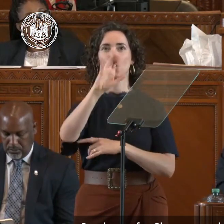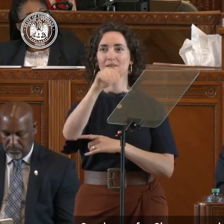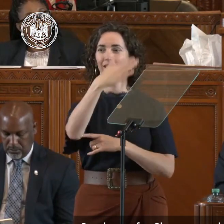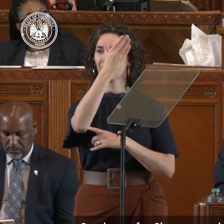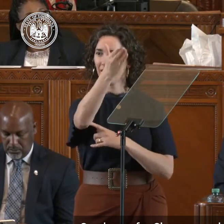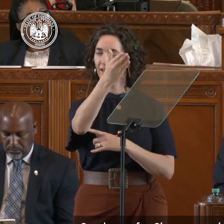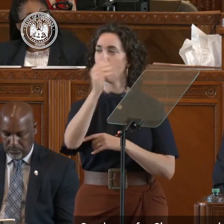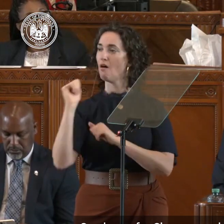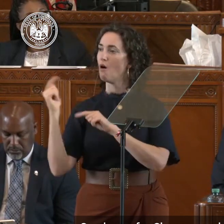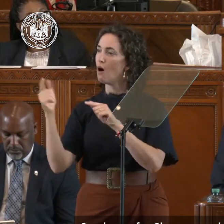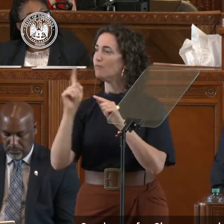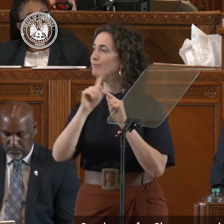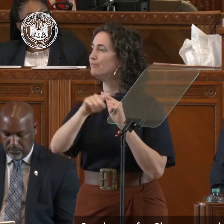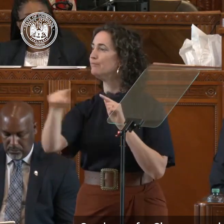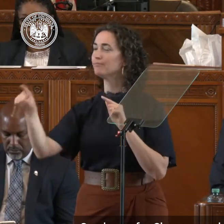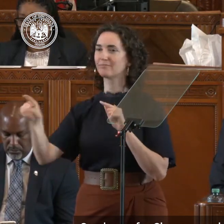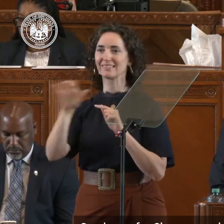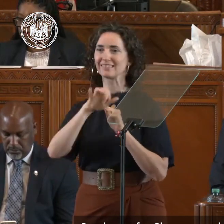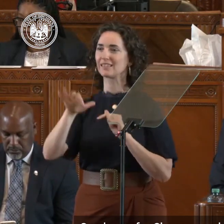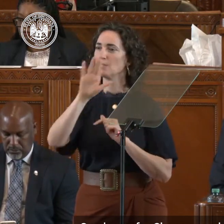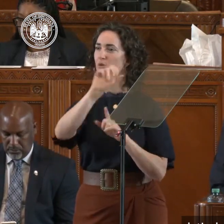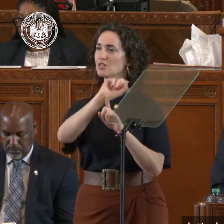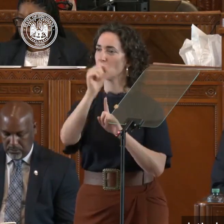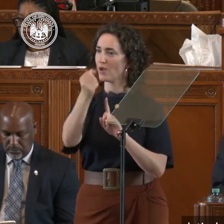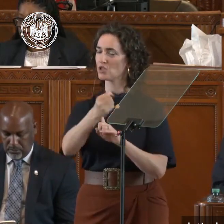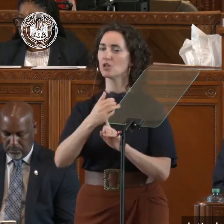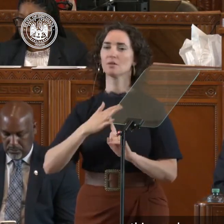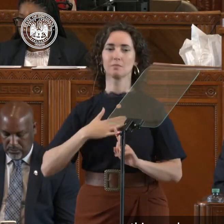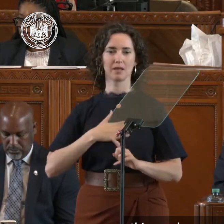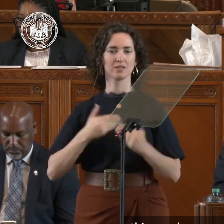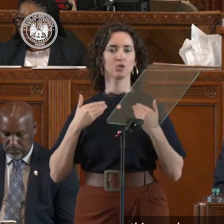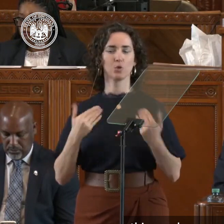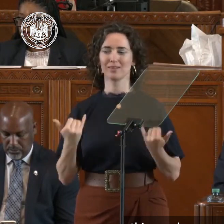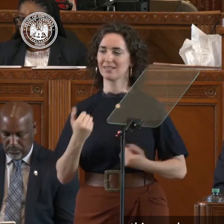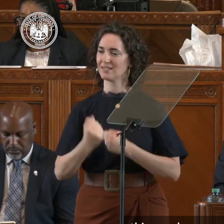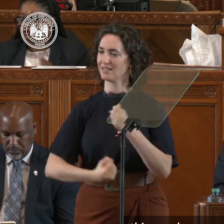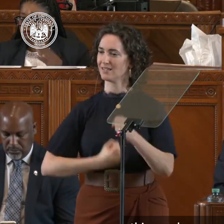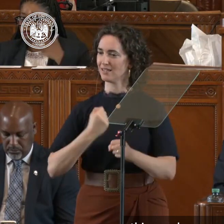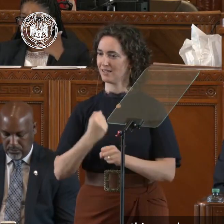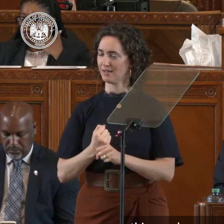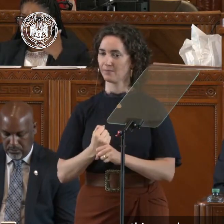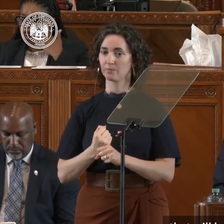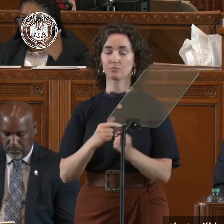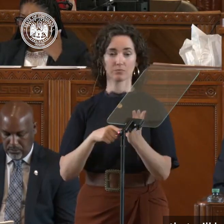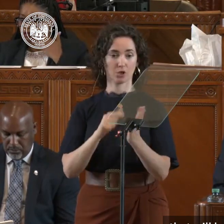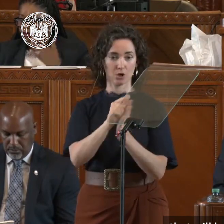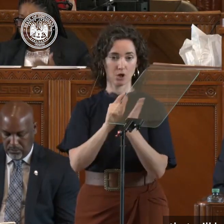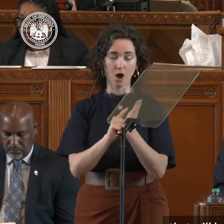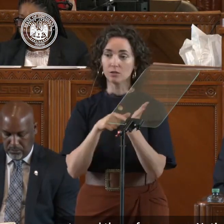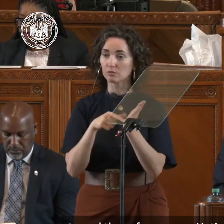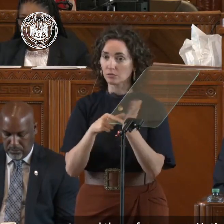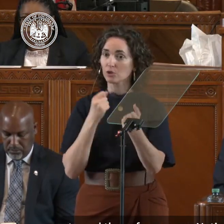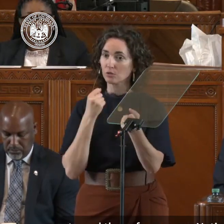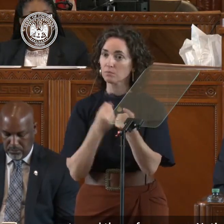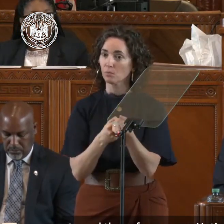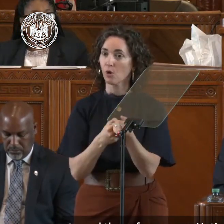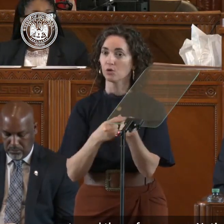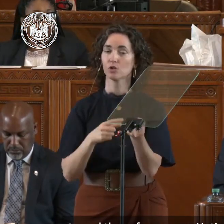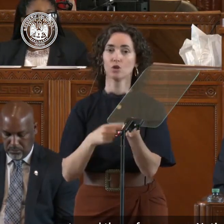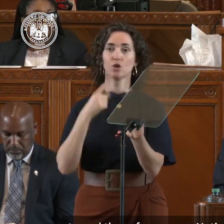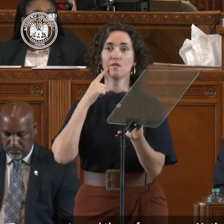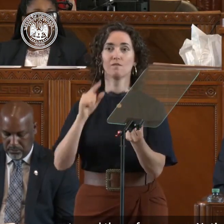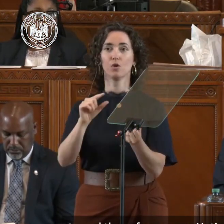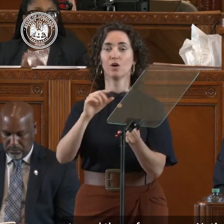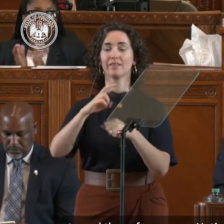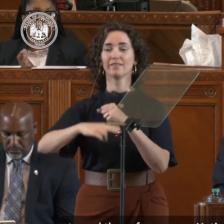everyone in her situation, let's do that this year by supporting legislation that will be offered to end those fees on